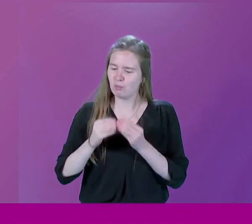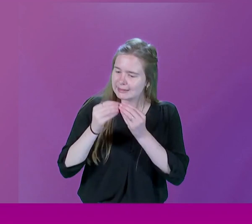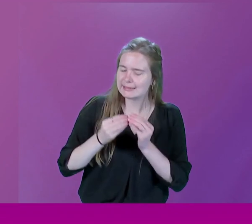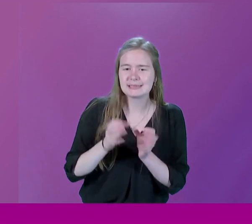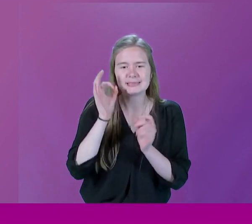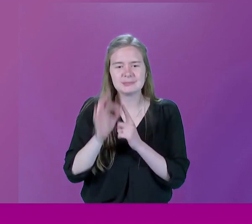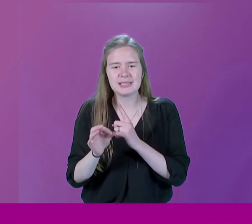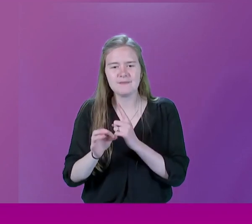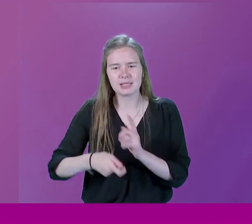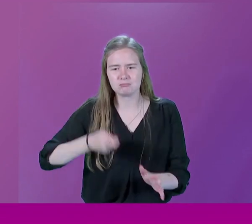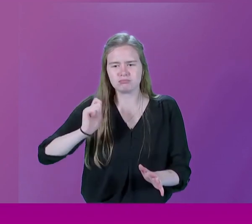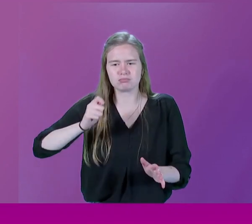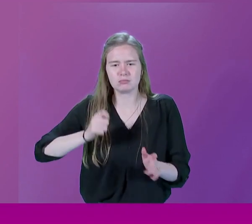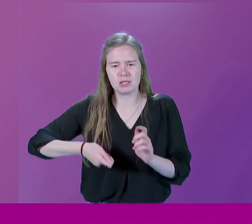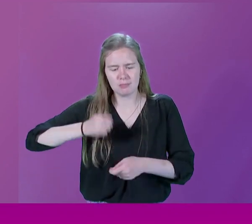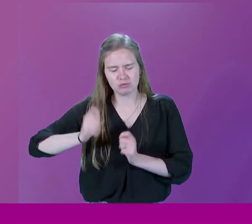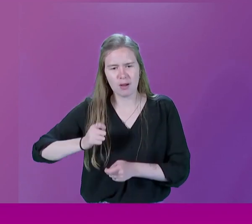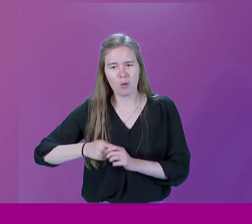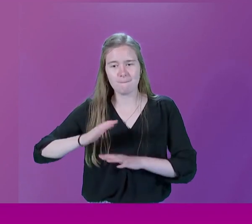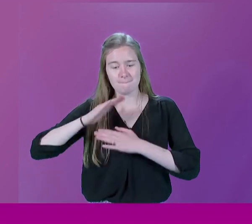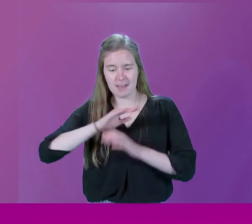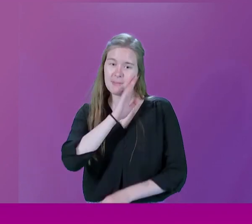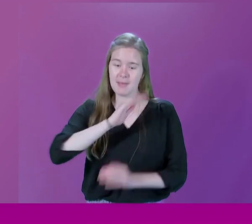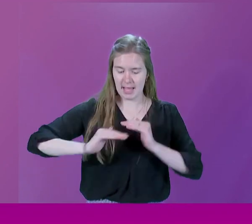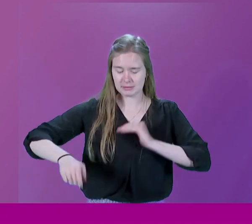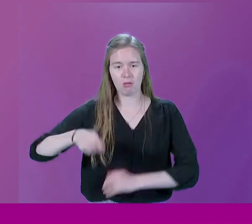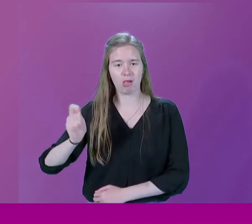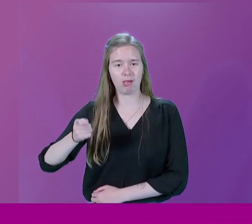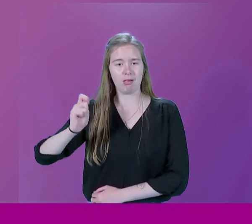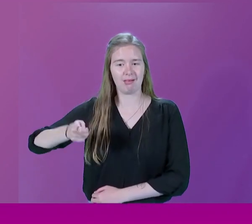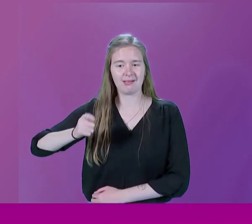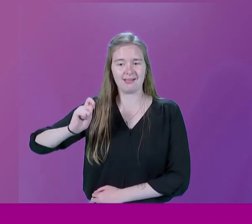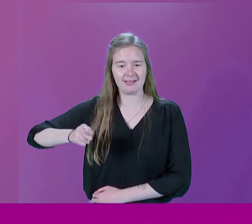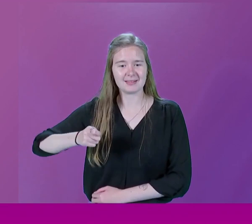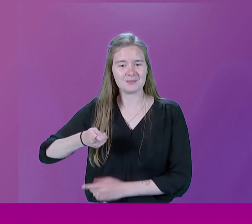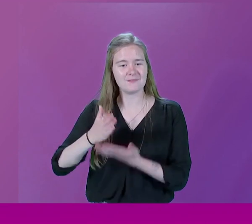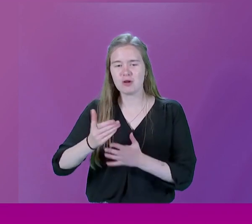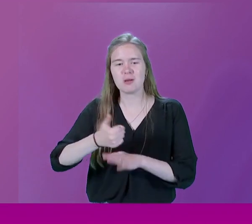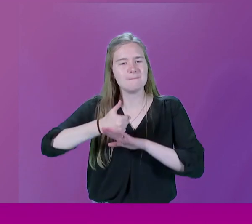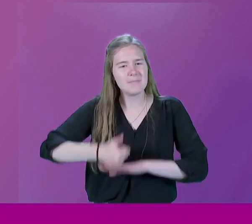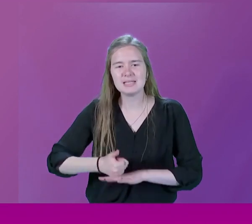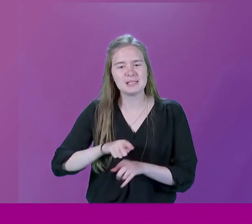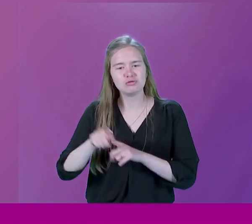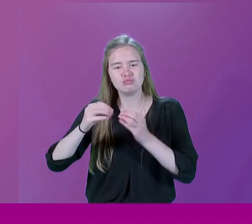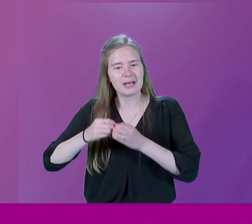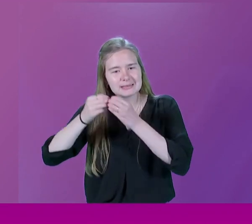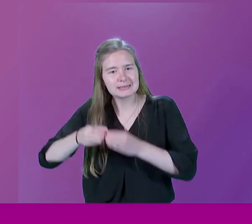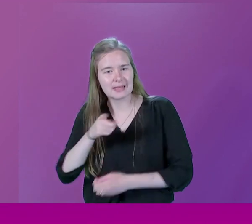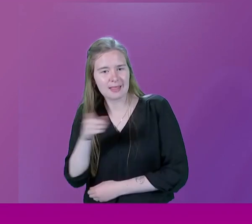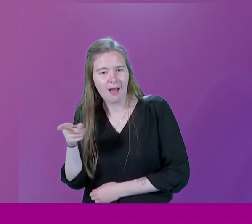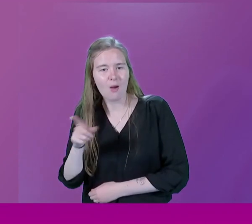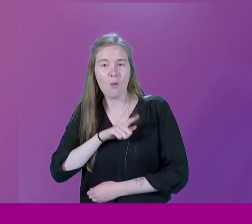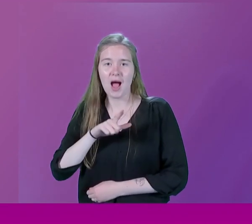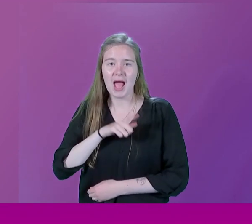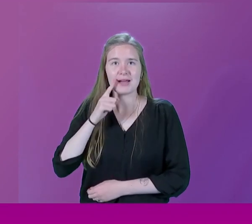certain stroke with my drumsticks on the bed, you know, just going back to very, very basics, practicing this, you know, because